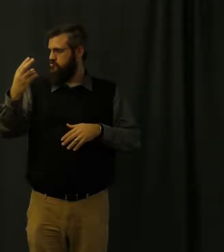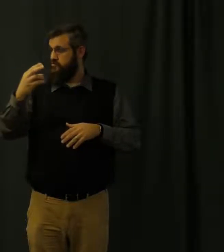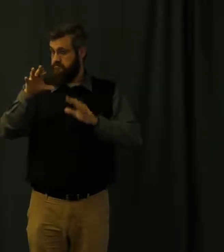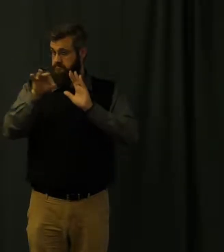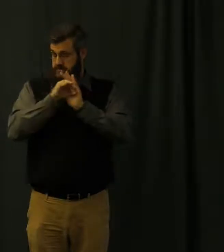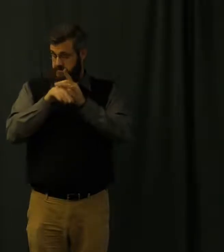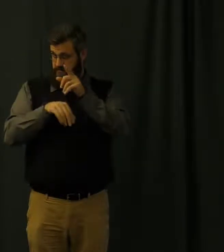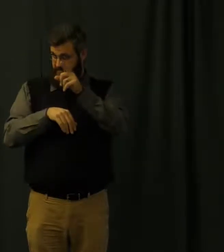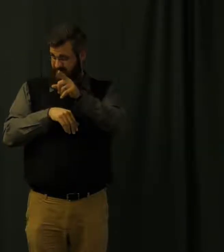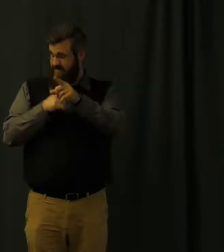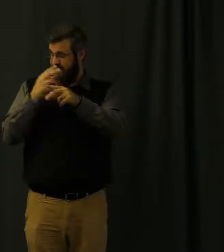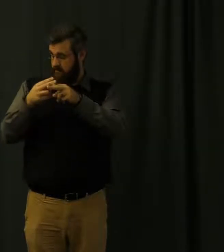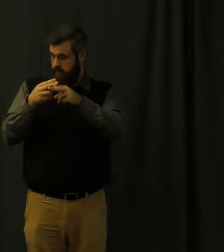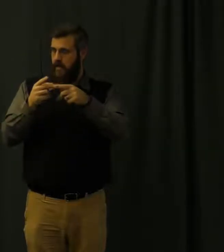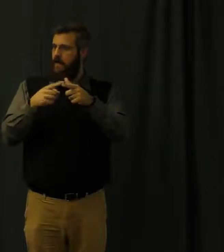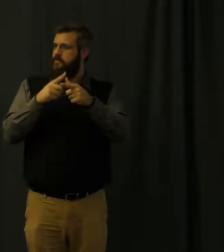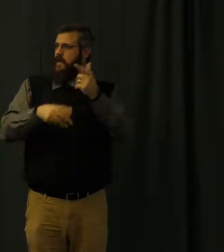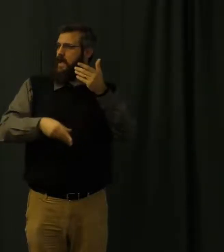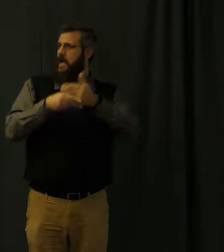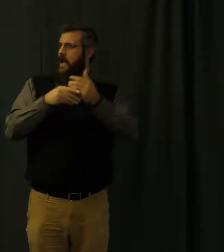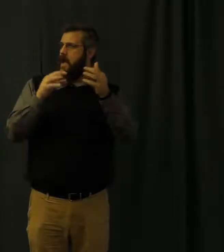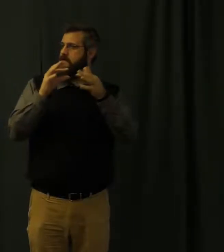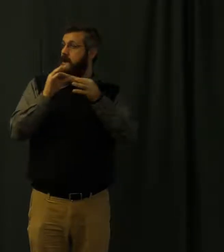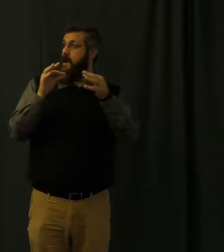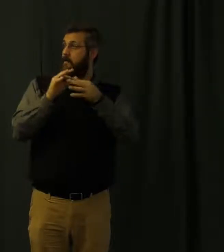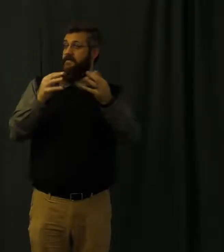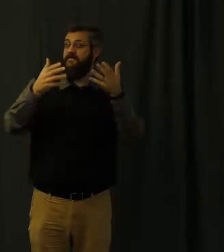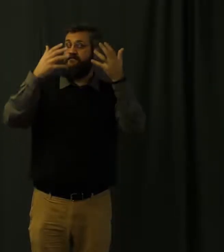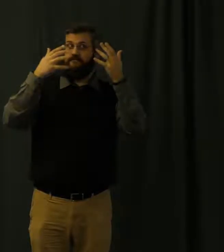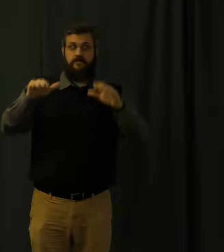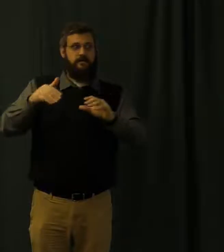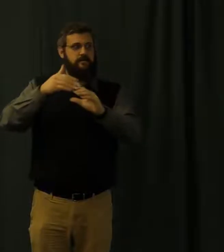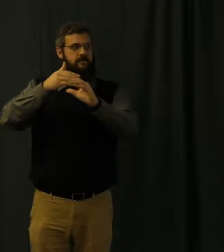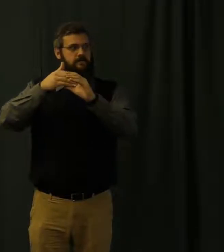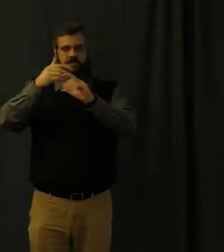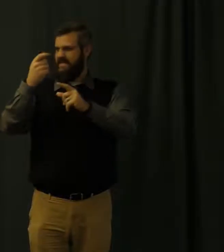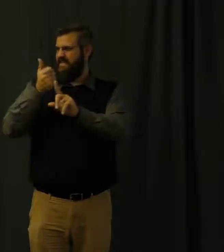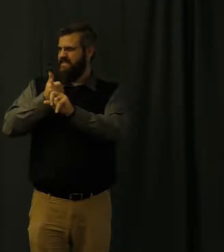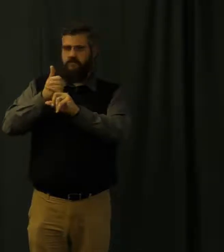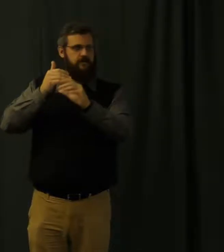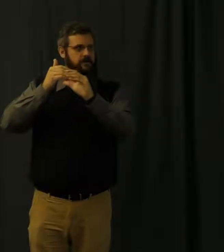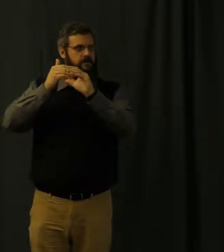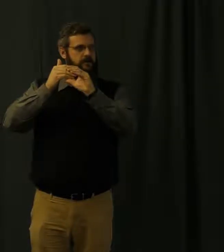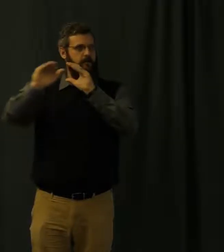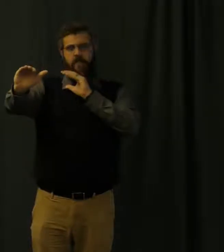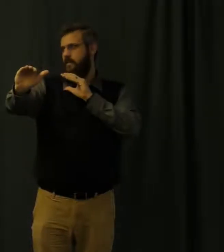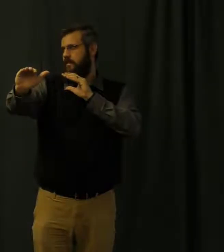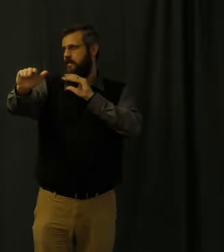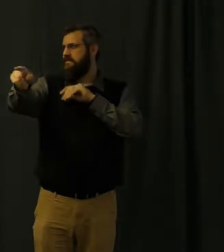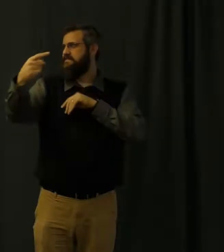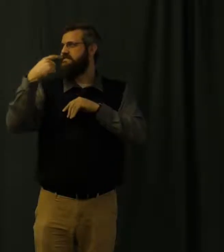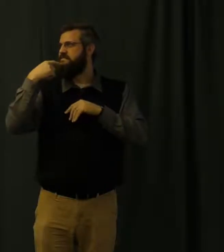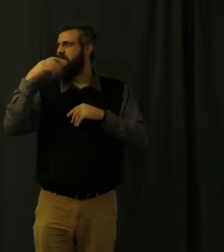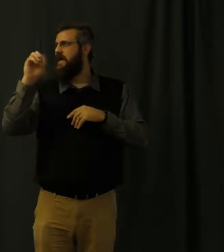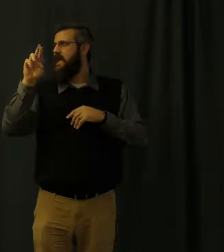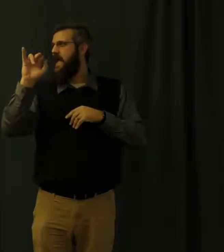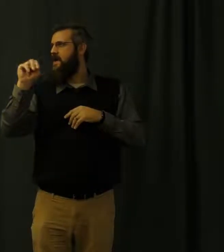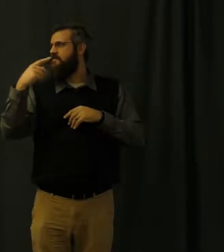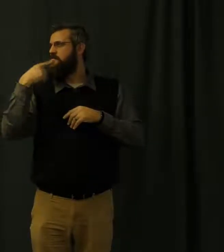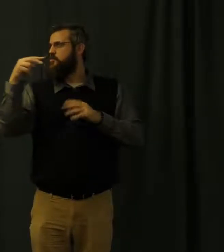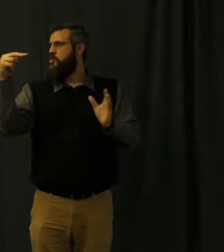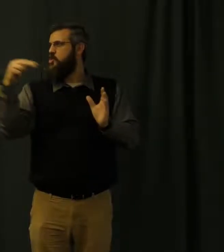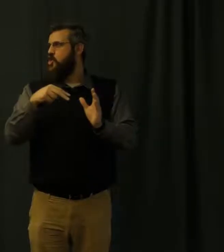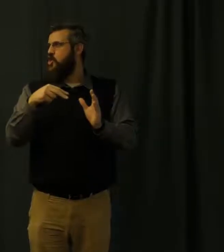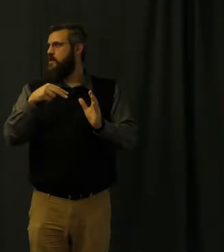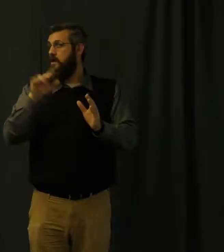can comment, and it's going to send him an email that says, Erin has something she wants you to look at on this, and